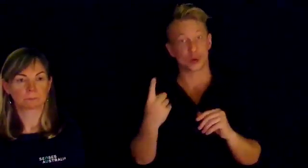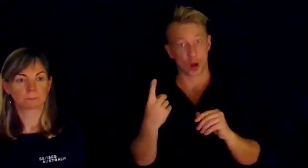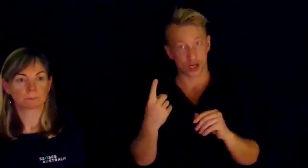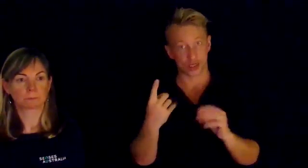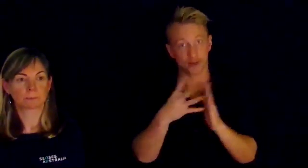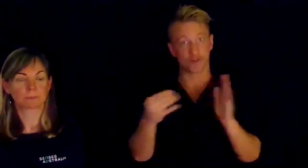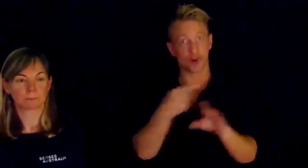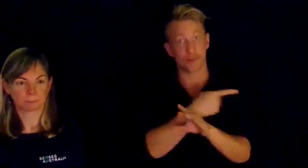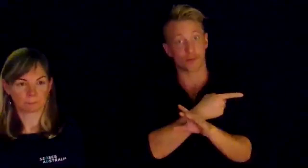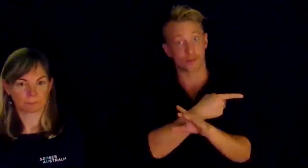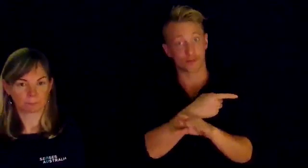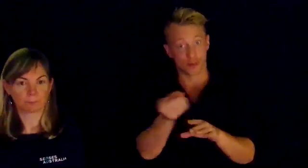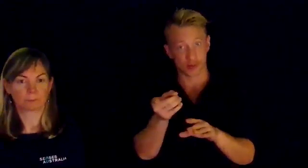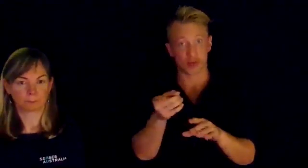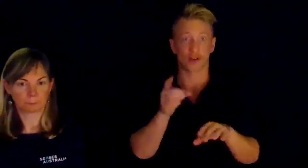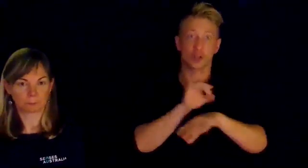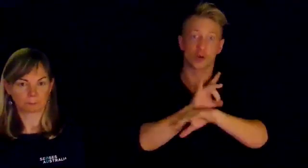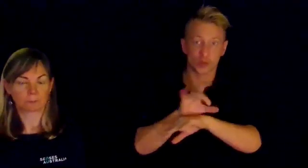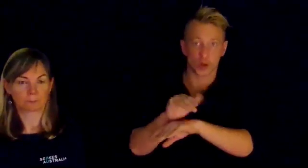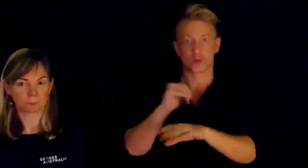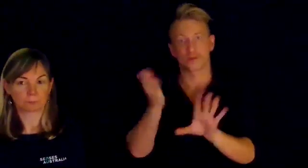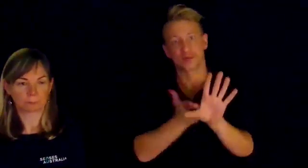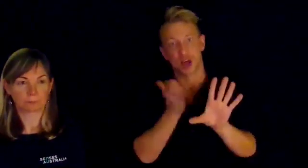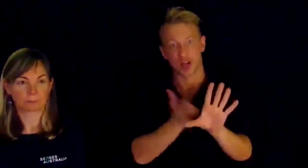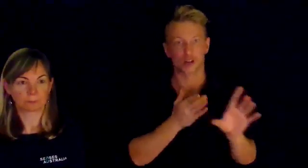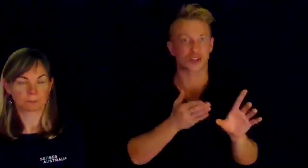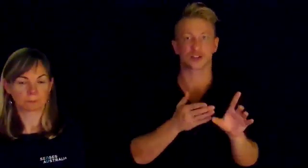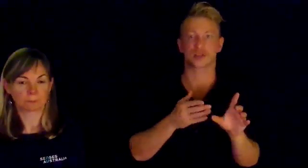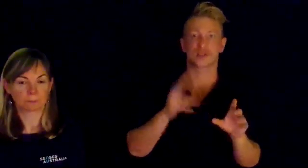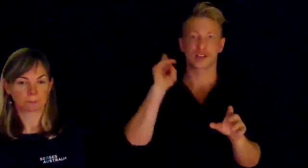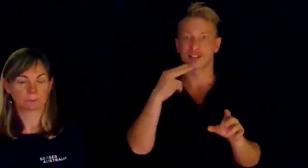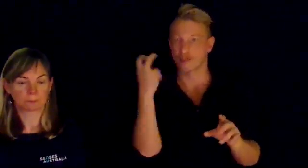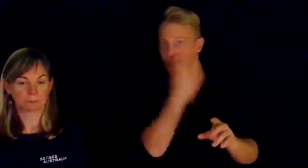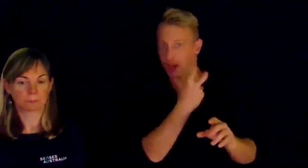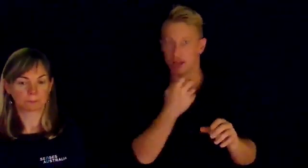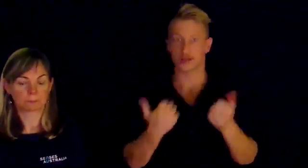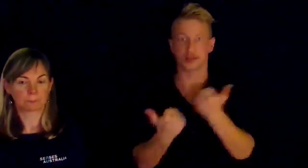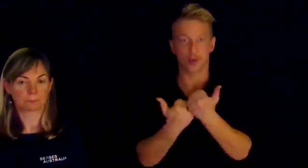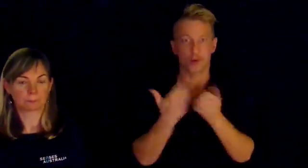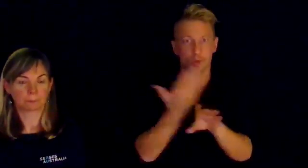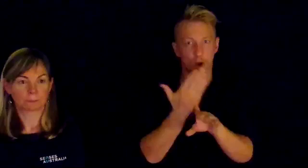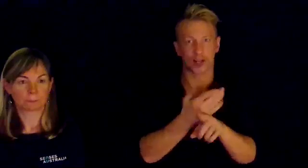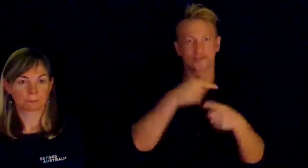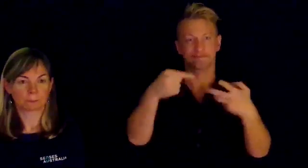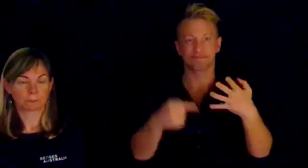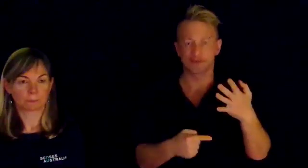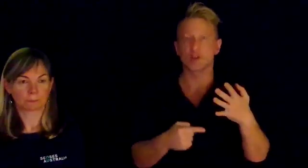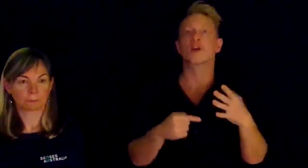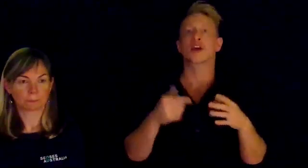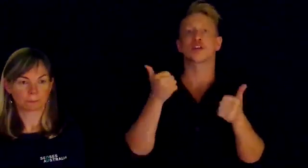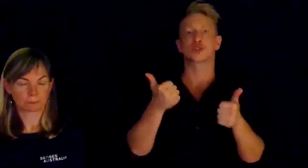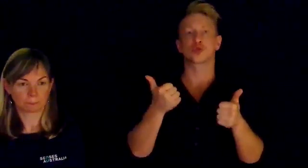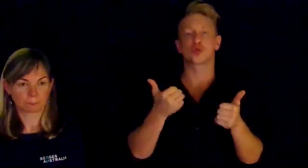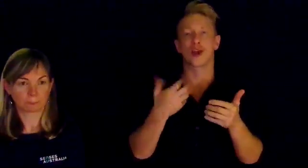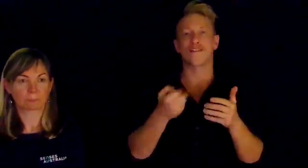report from those people that know you, that work with you, about what sort of services you will